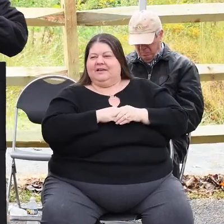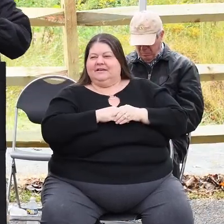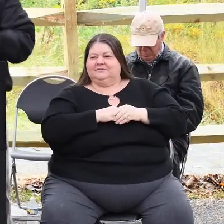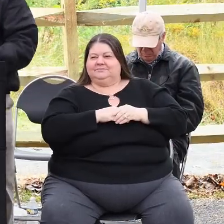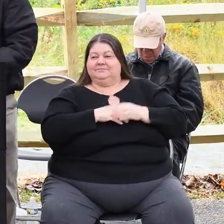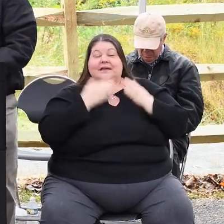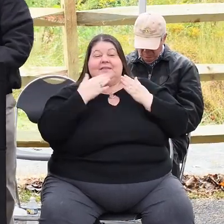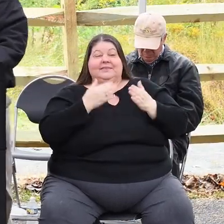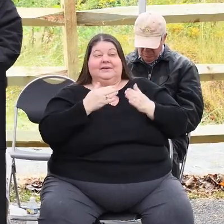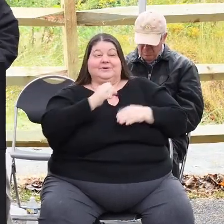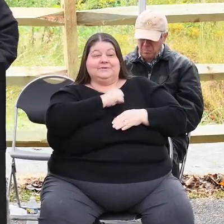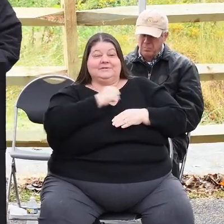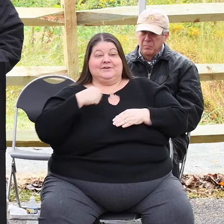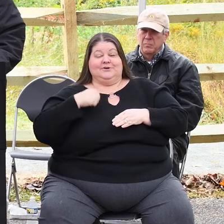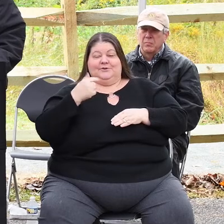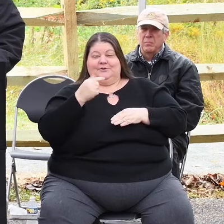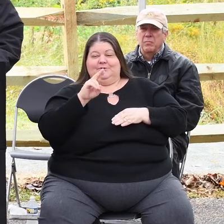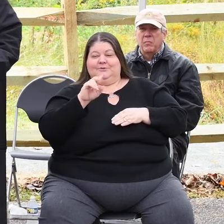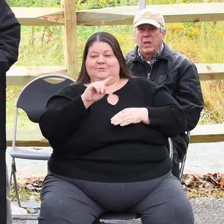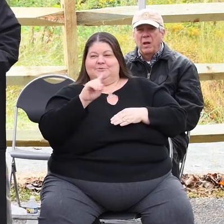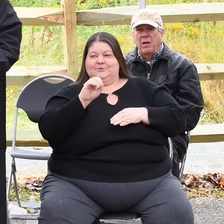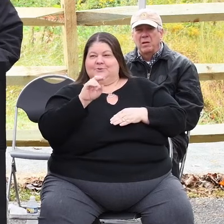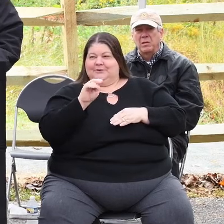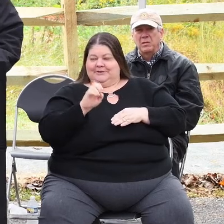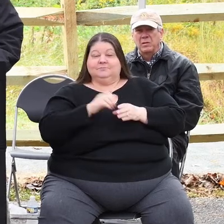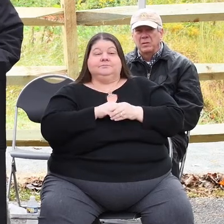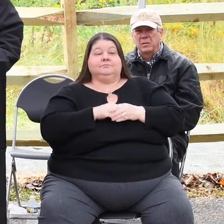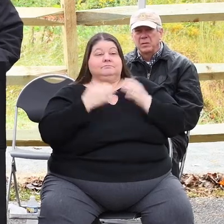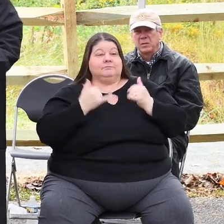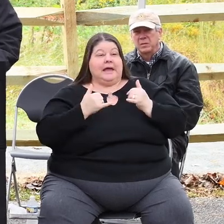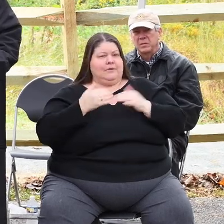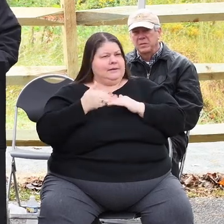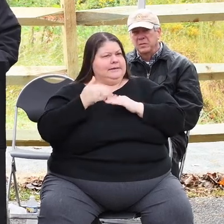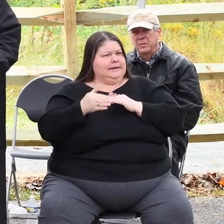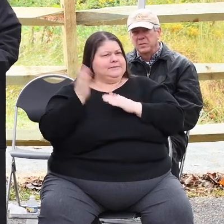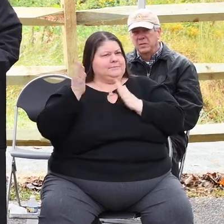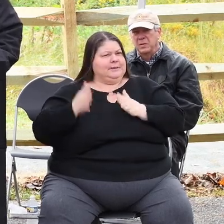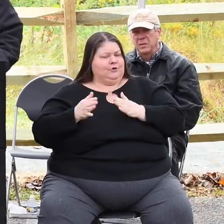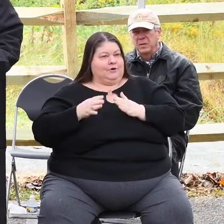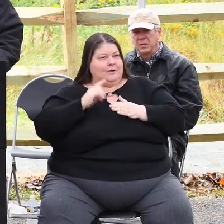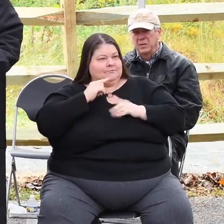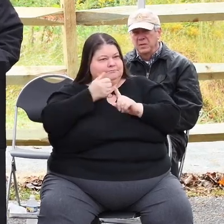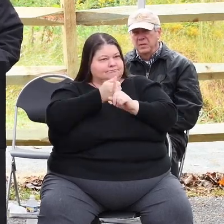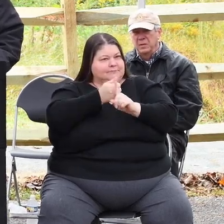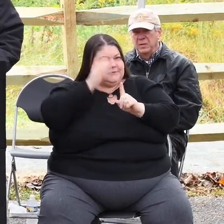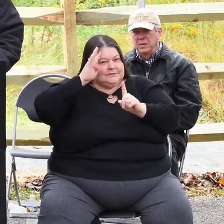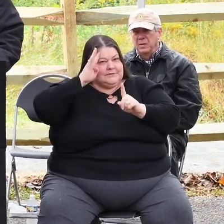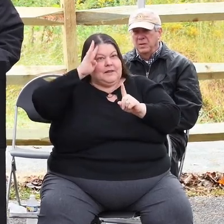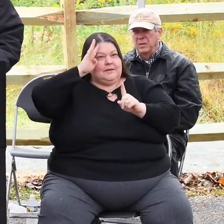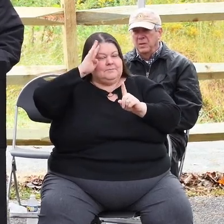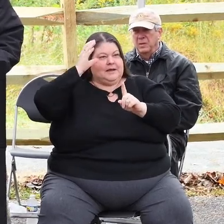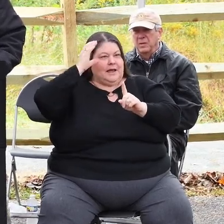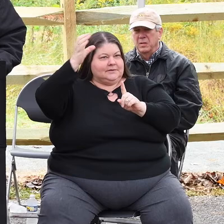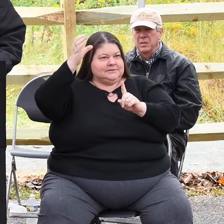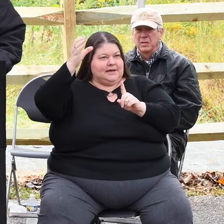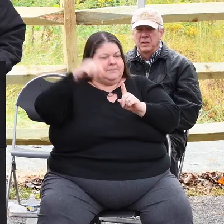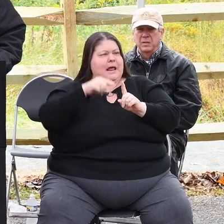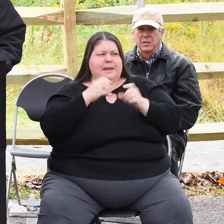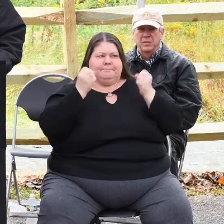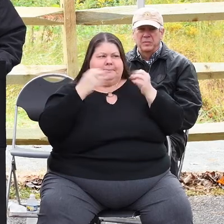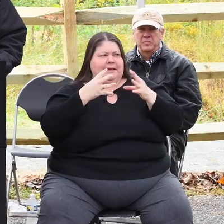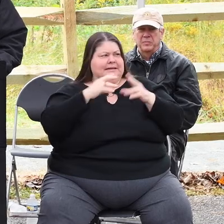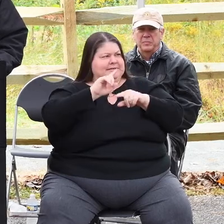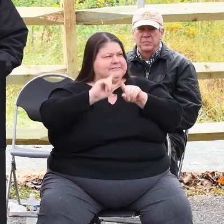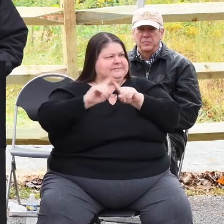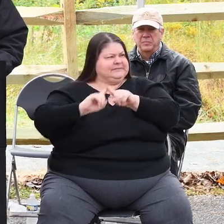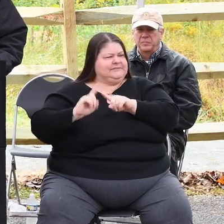Thank you, Senator Gazzoni. Our next speaker developed the concept and design for this project and has done many universal accessible trails